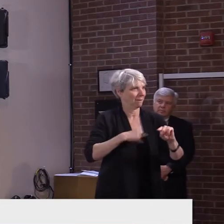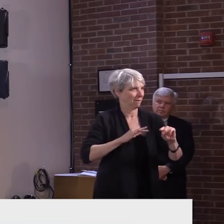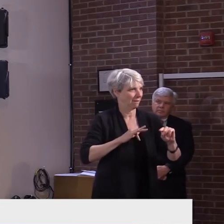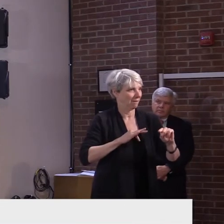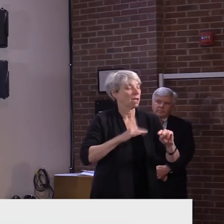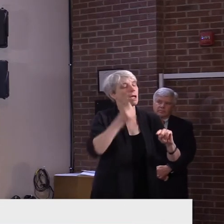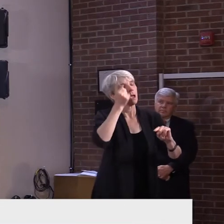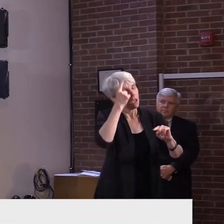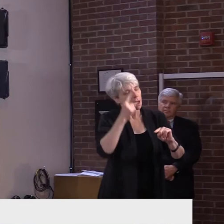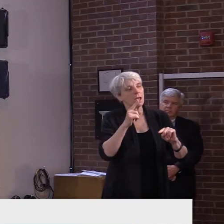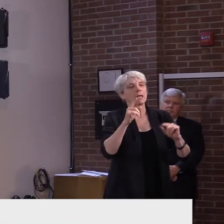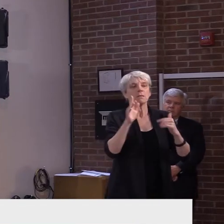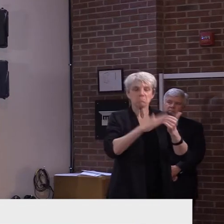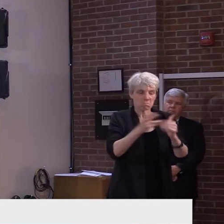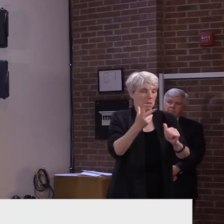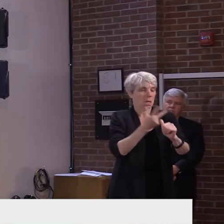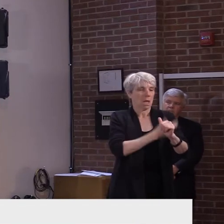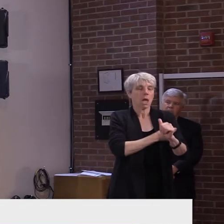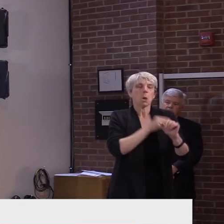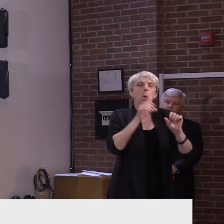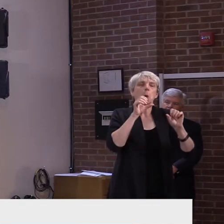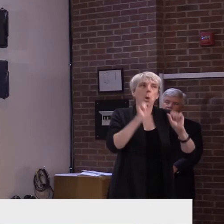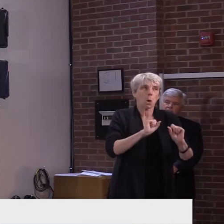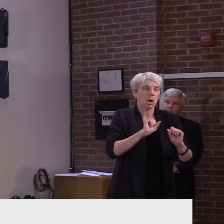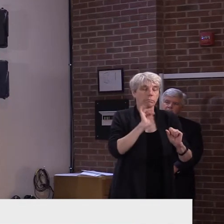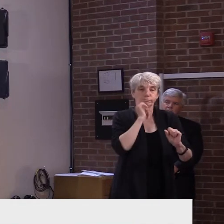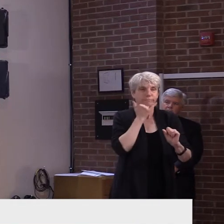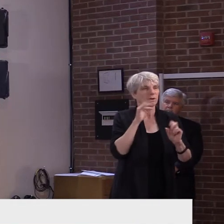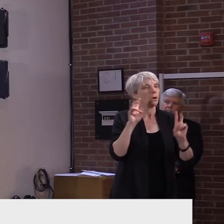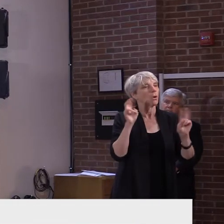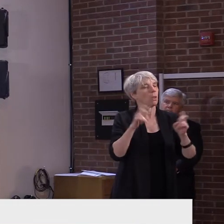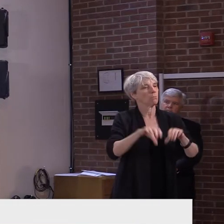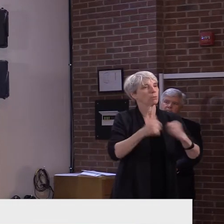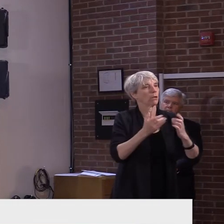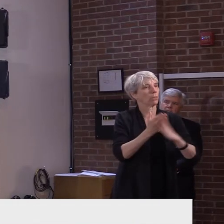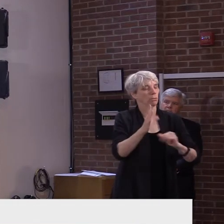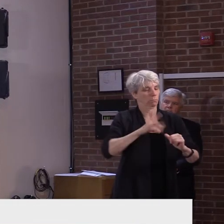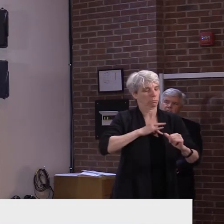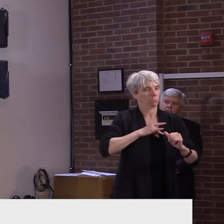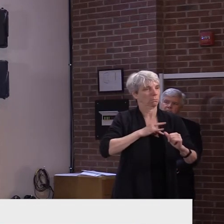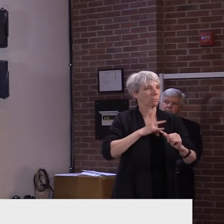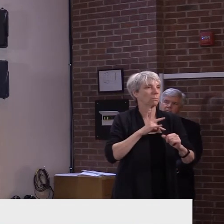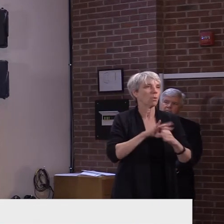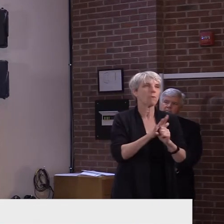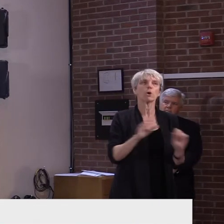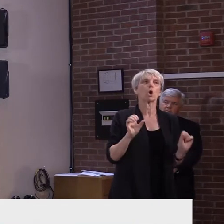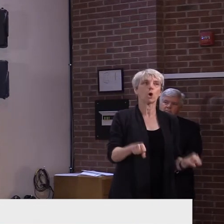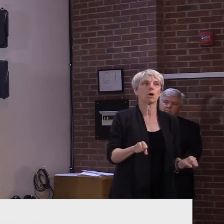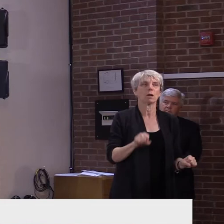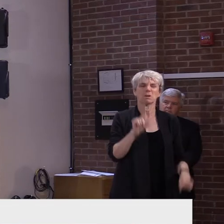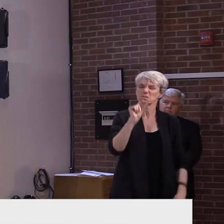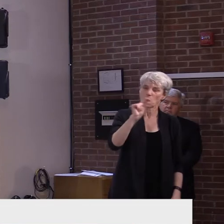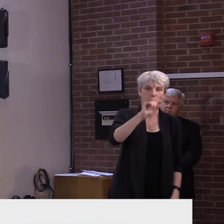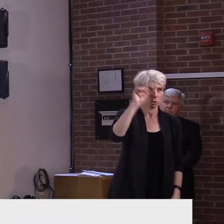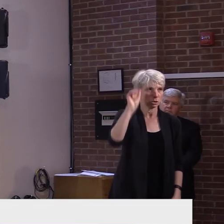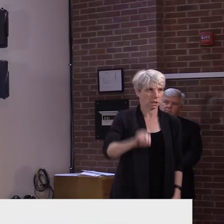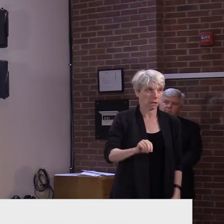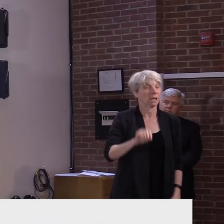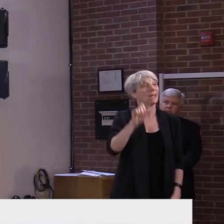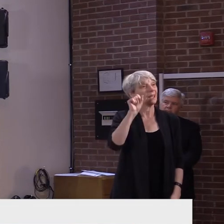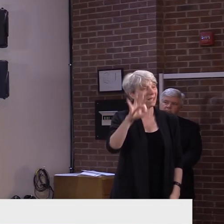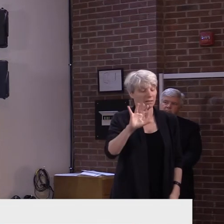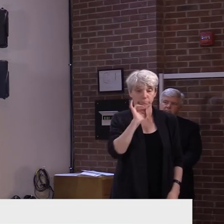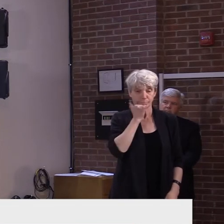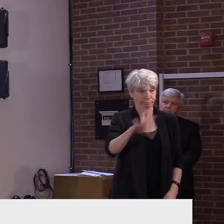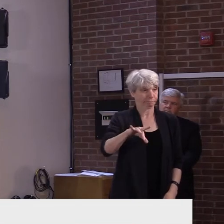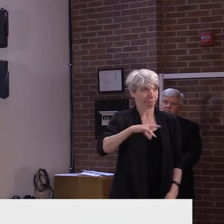to get infected if you're vaccinated. But if you do, the likelihood is still incredibly high that you will